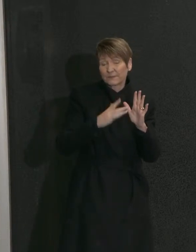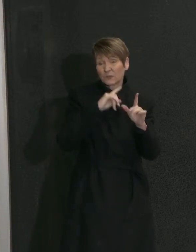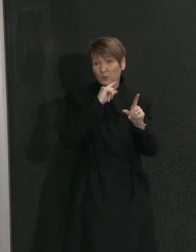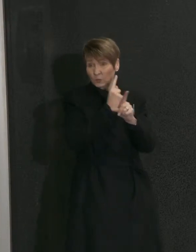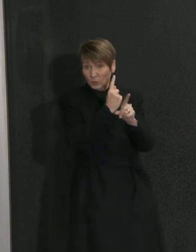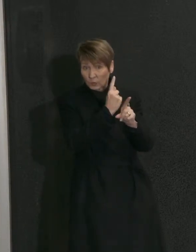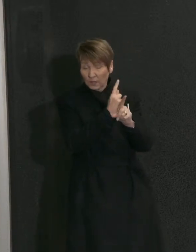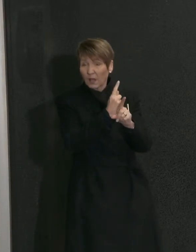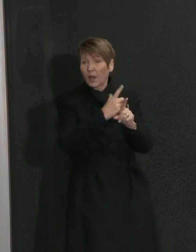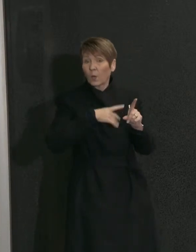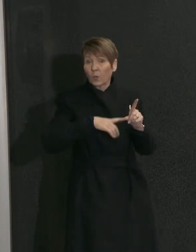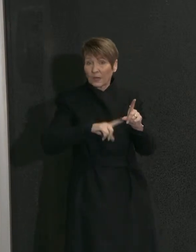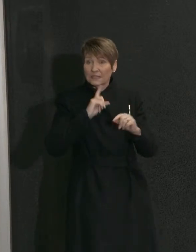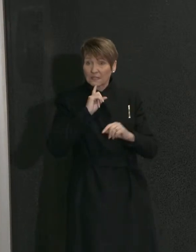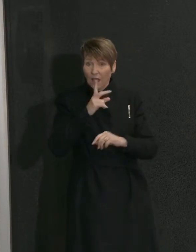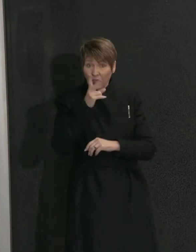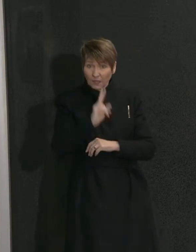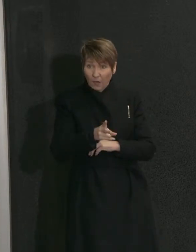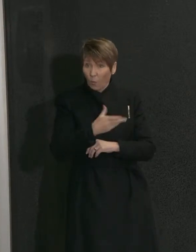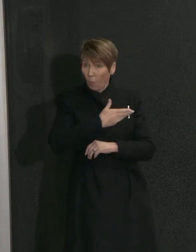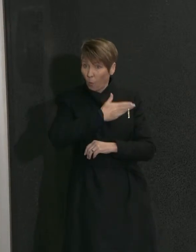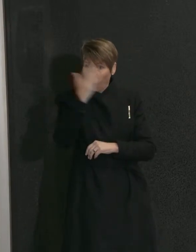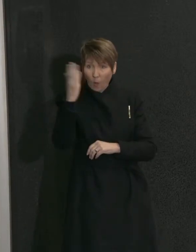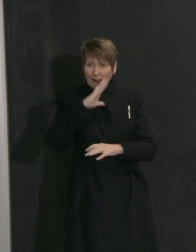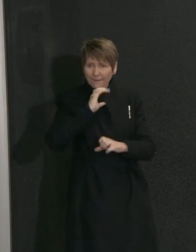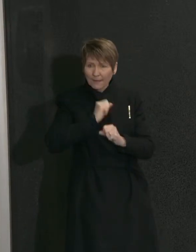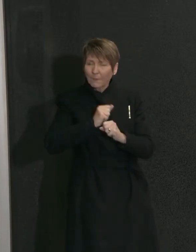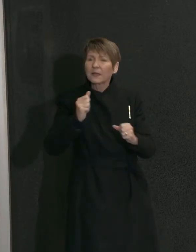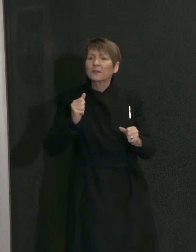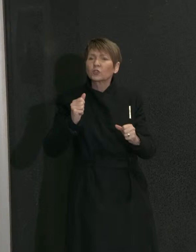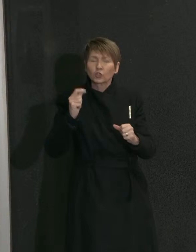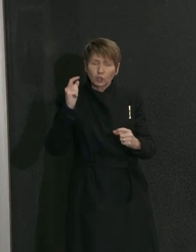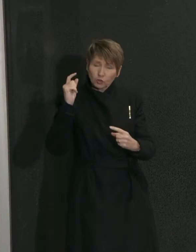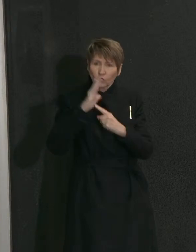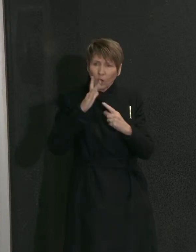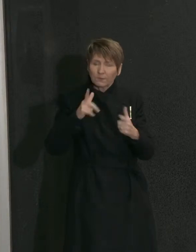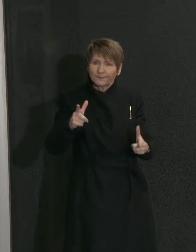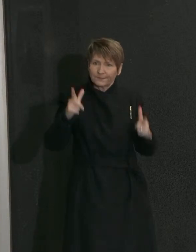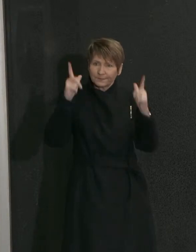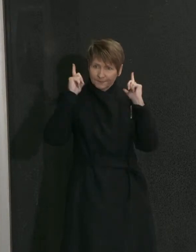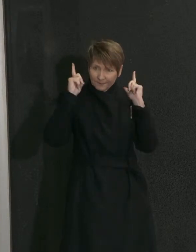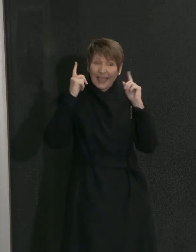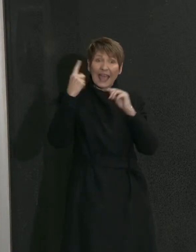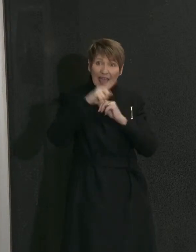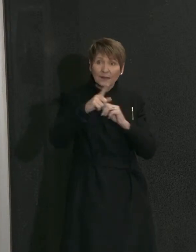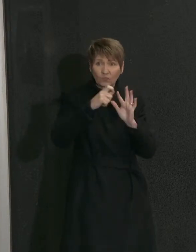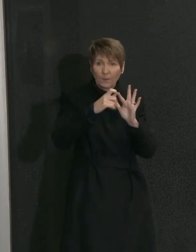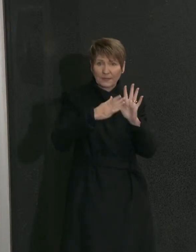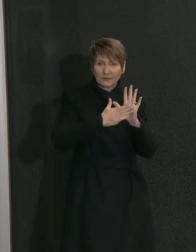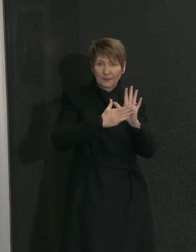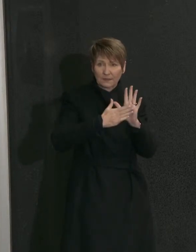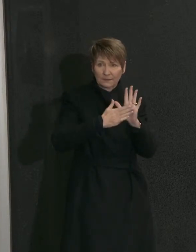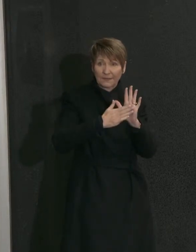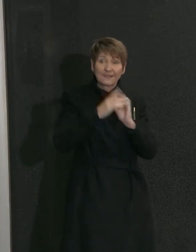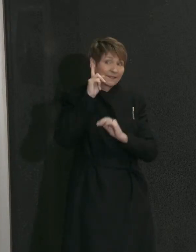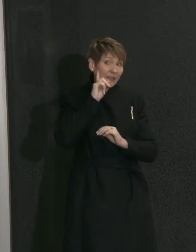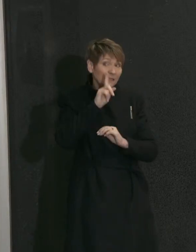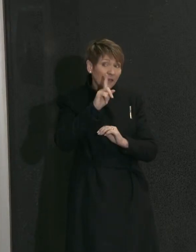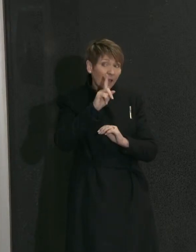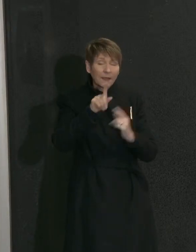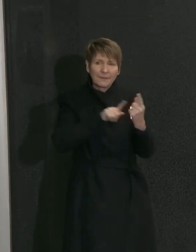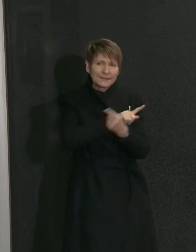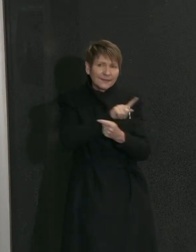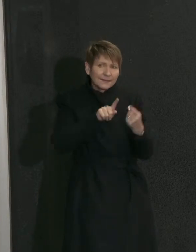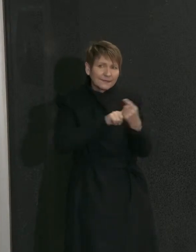every Premier, every Chief Minister, including the Prime Minister, signed up again yesterday to,